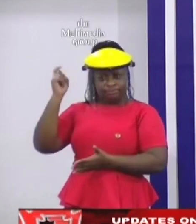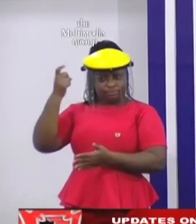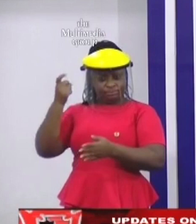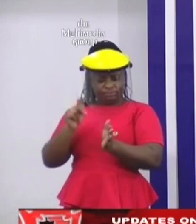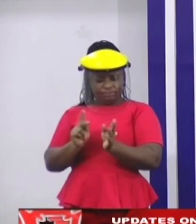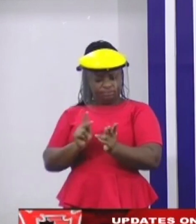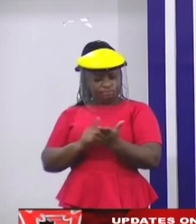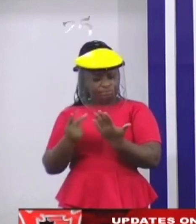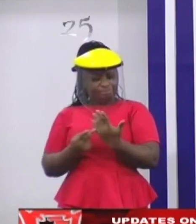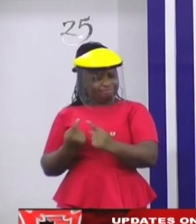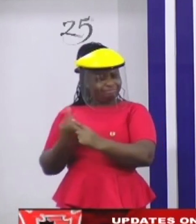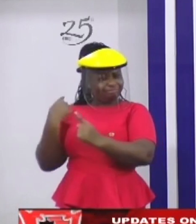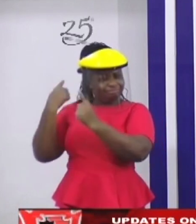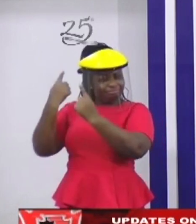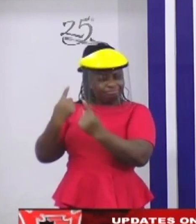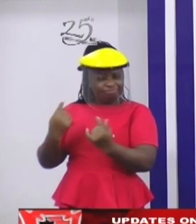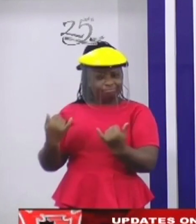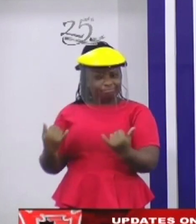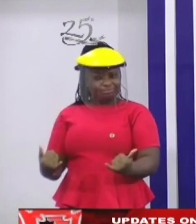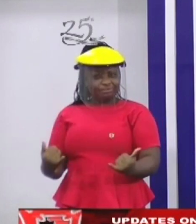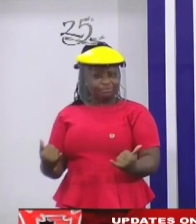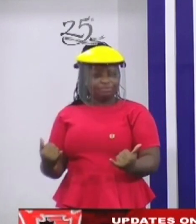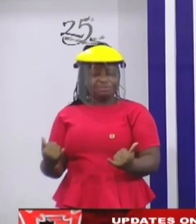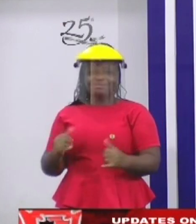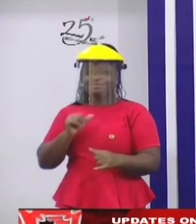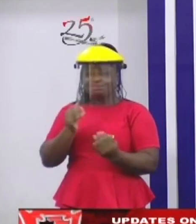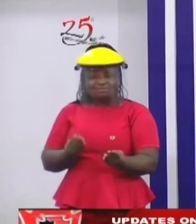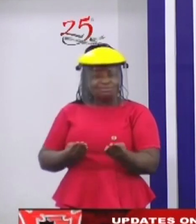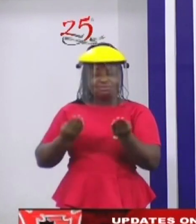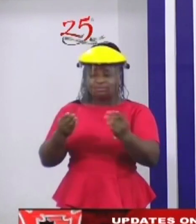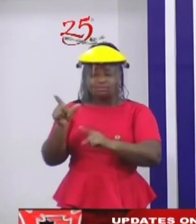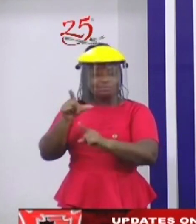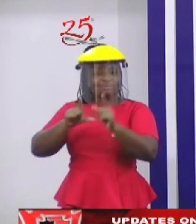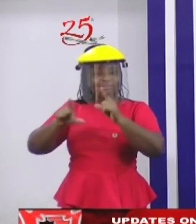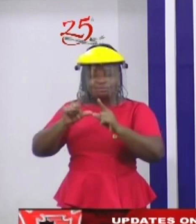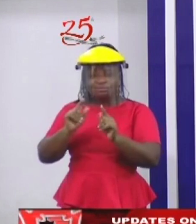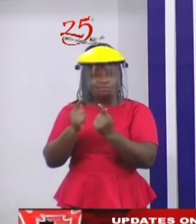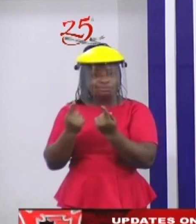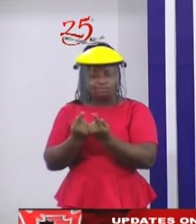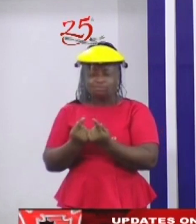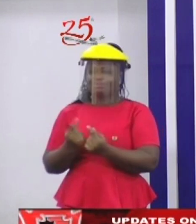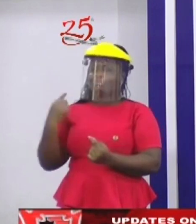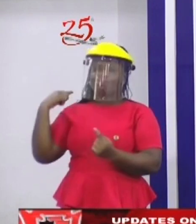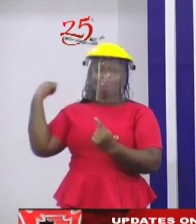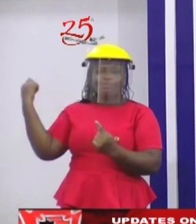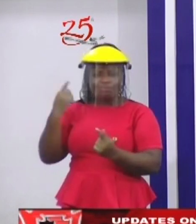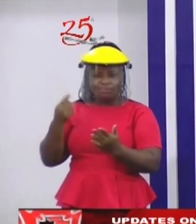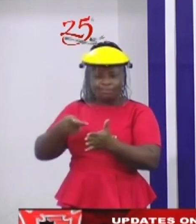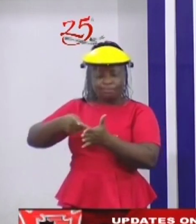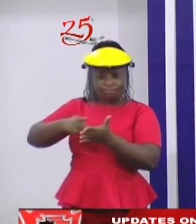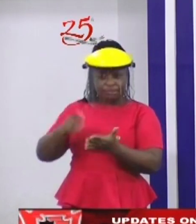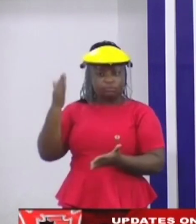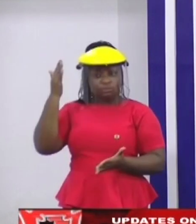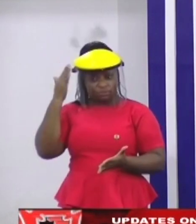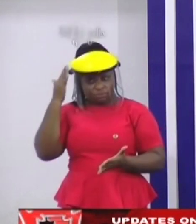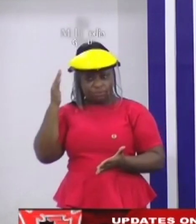one. It was not an afterthought. It was not a suggestion from any lab group. It has always been part of the fact that we know that we